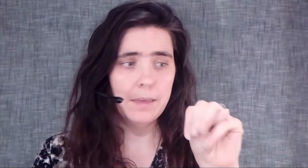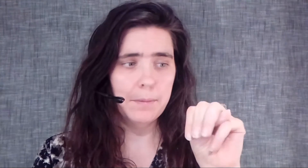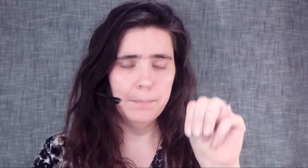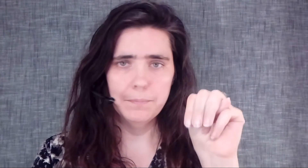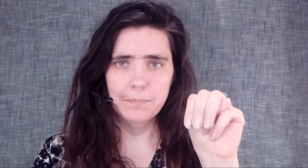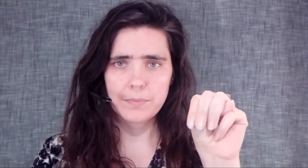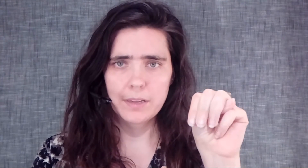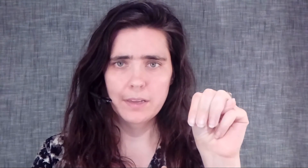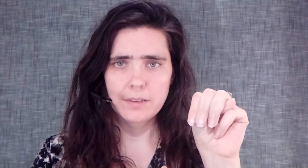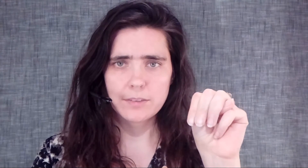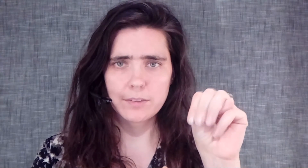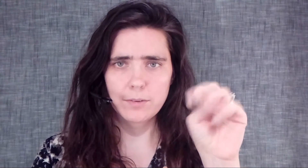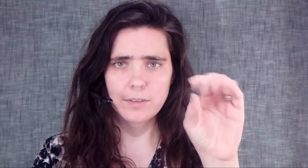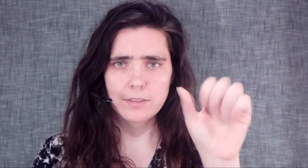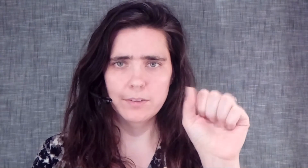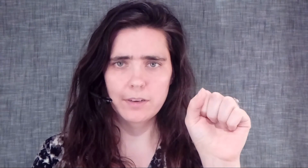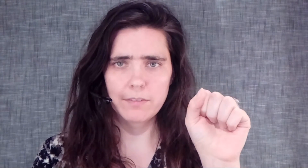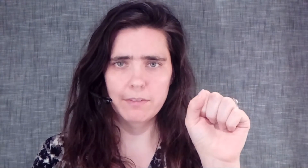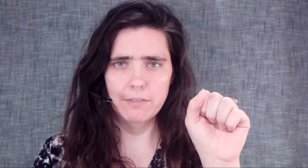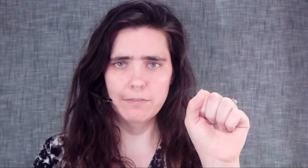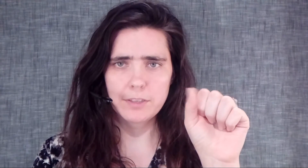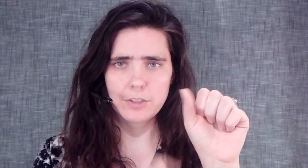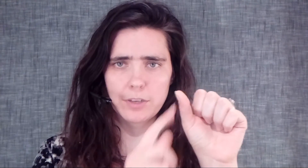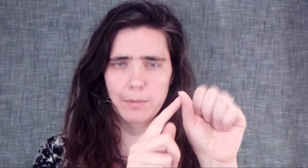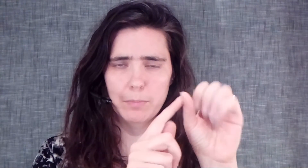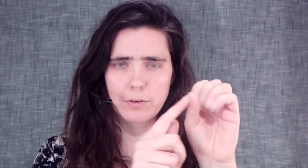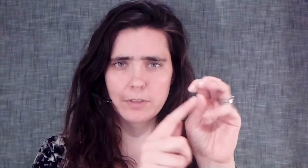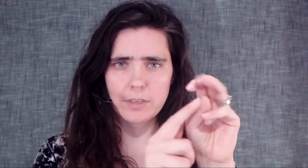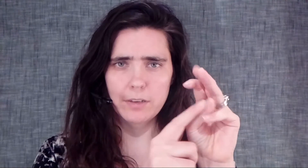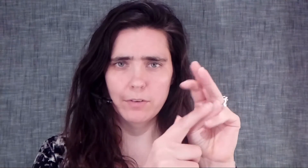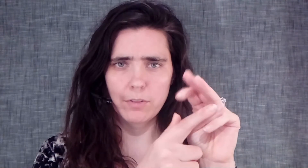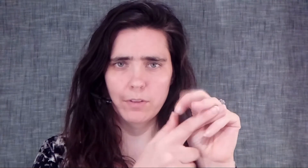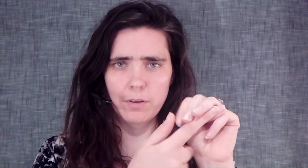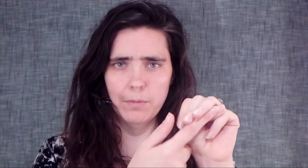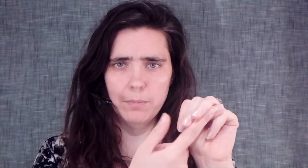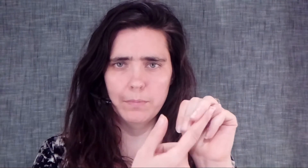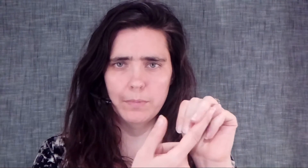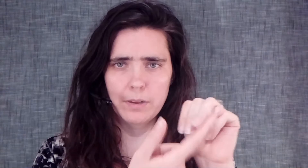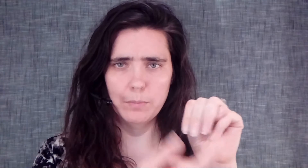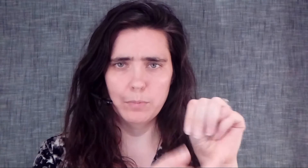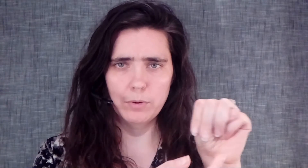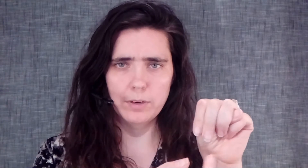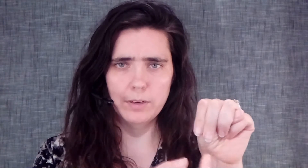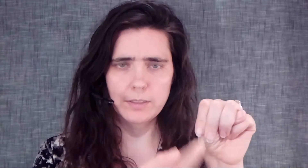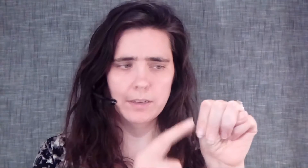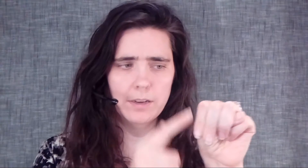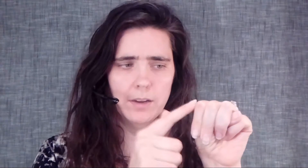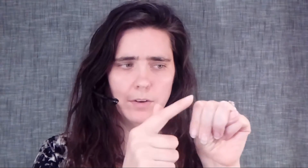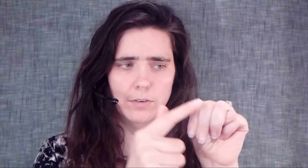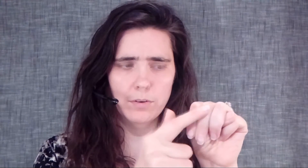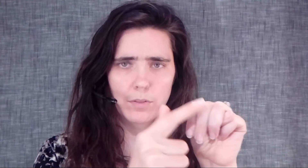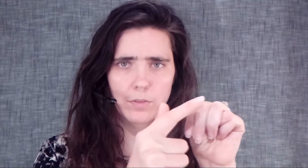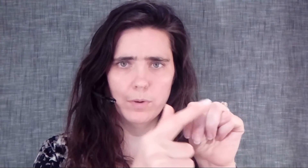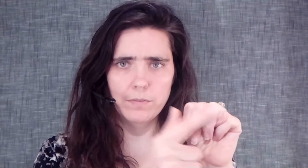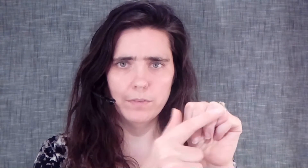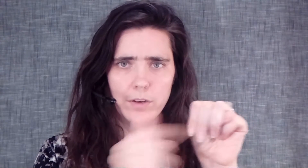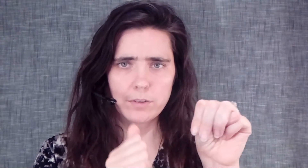M, so this you kind of have a fist shape, but you take your thumb and put it under 3